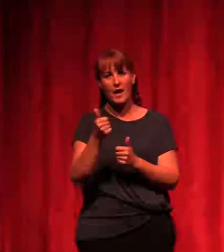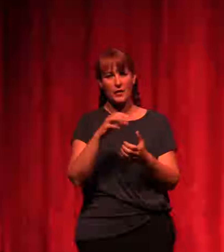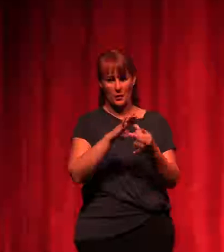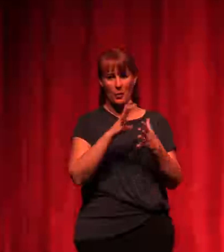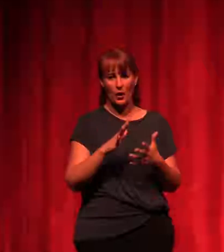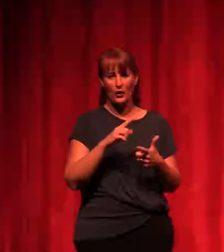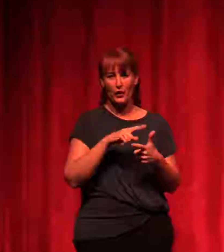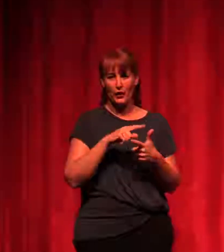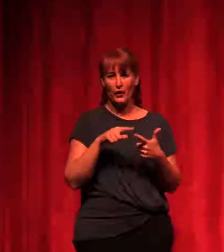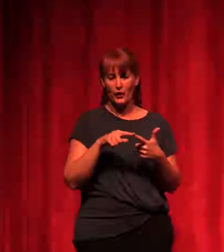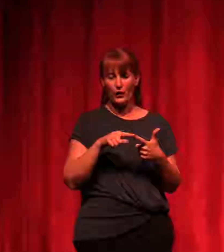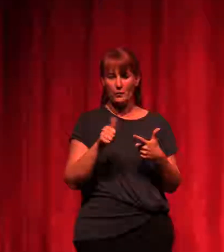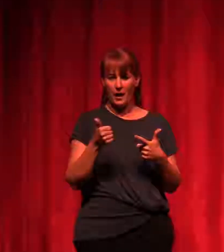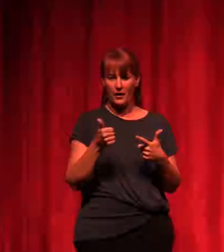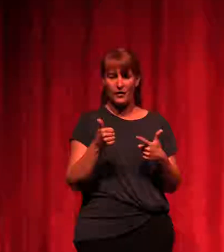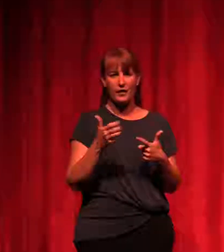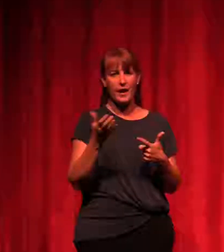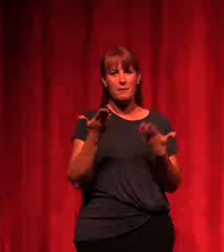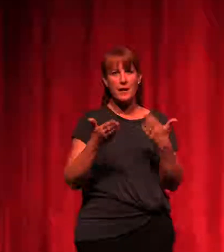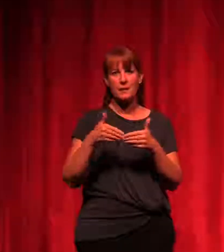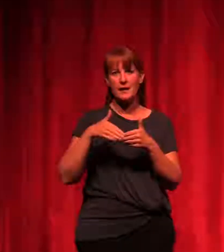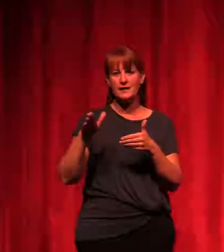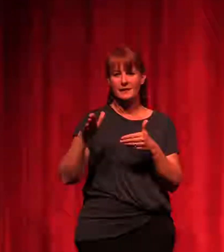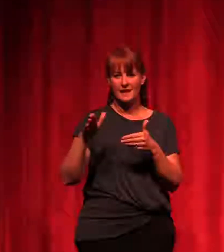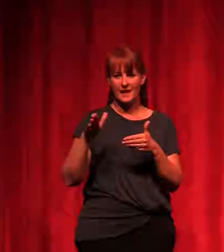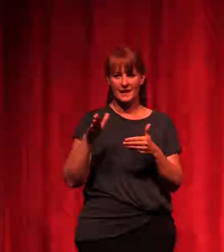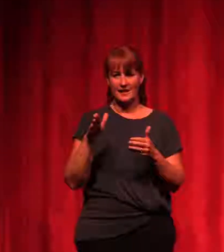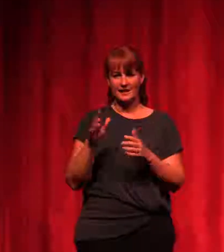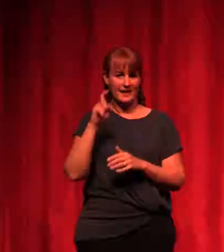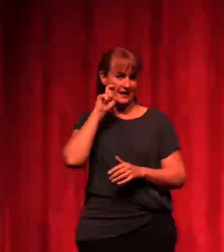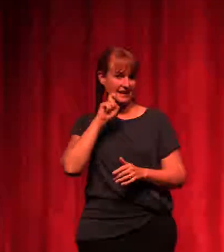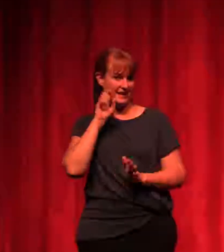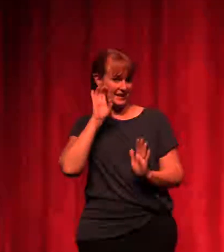and probably sending compromising photographs.